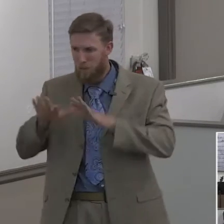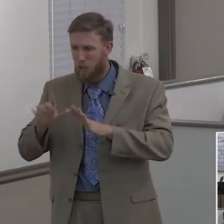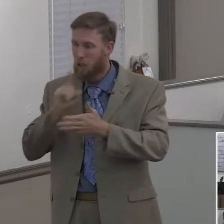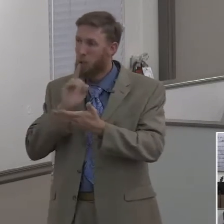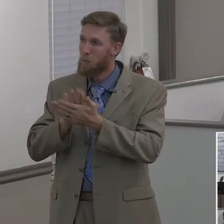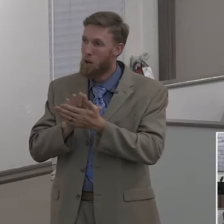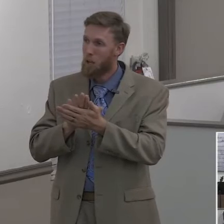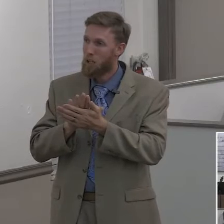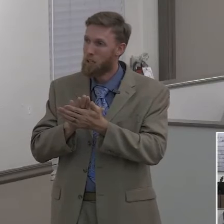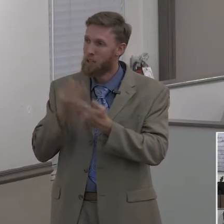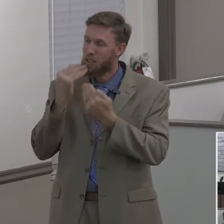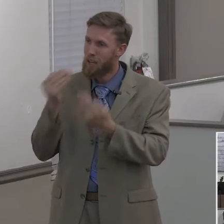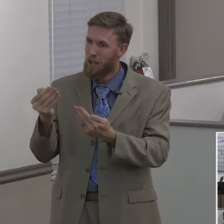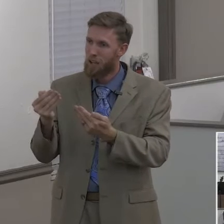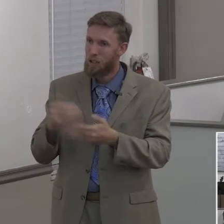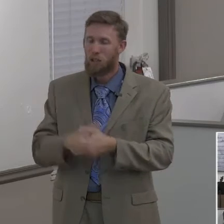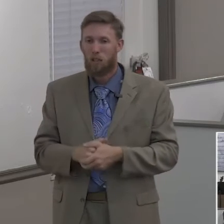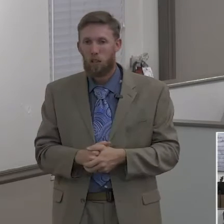Praise God.